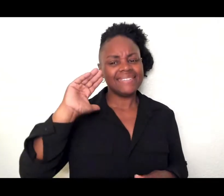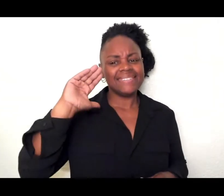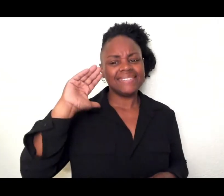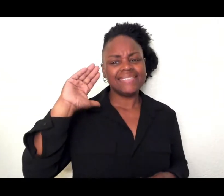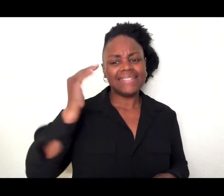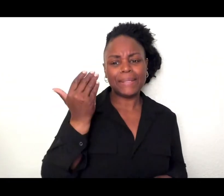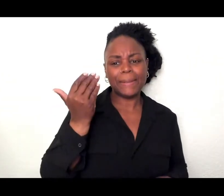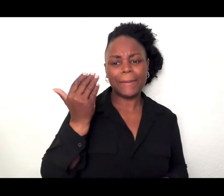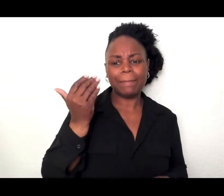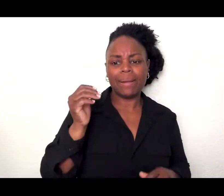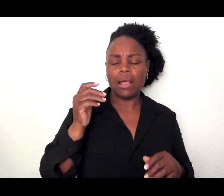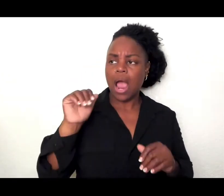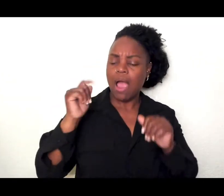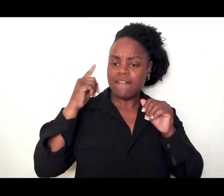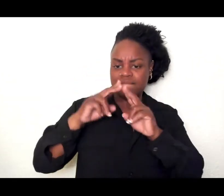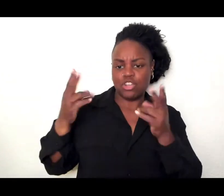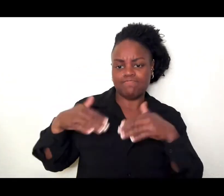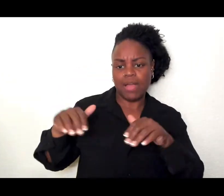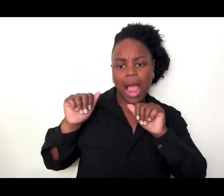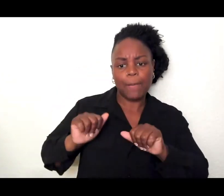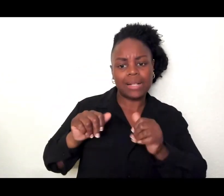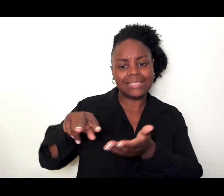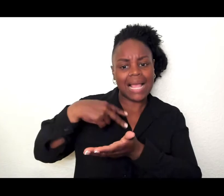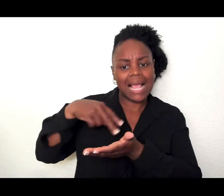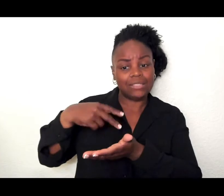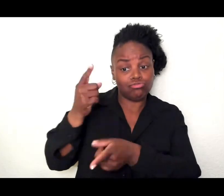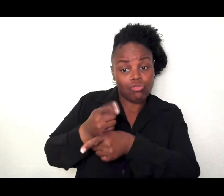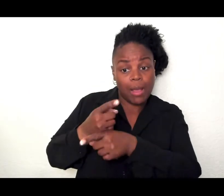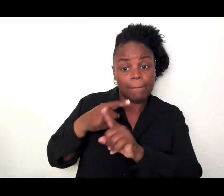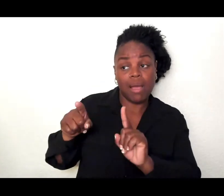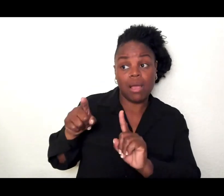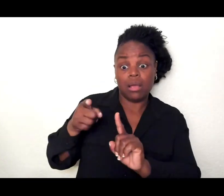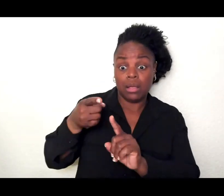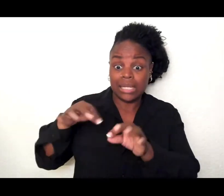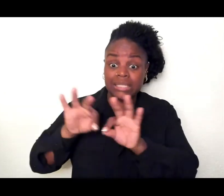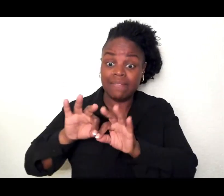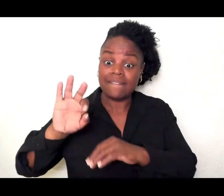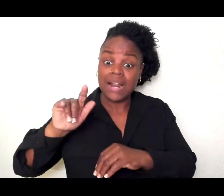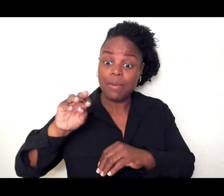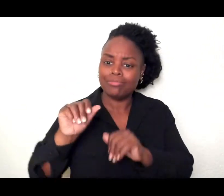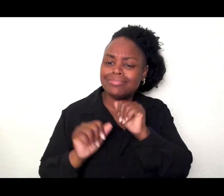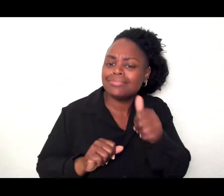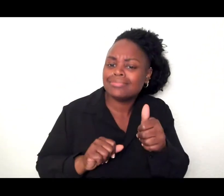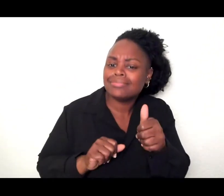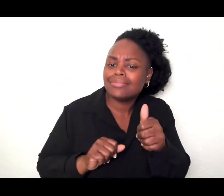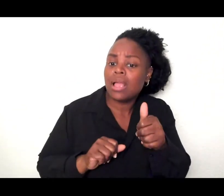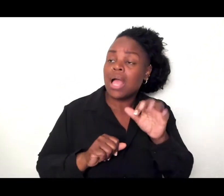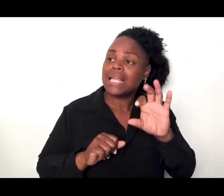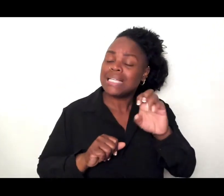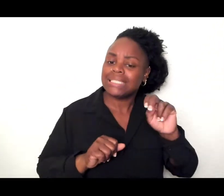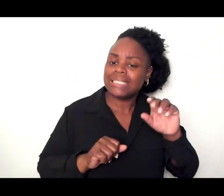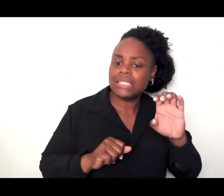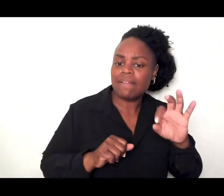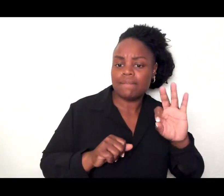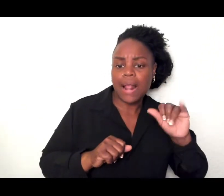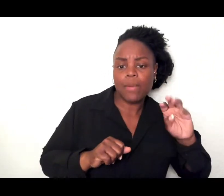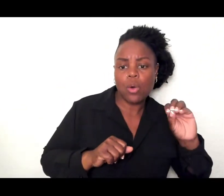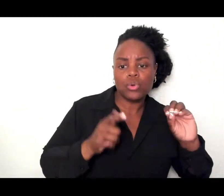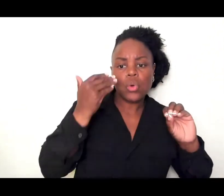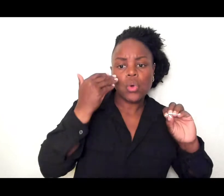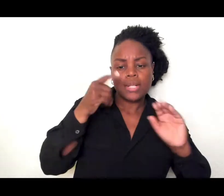is seen as a very able-bodied dance, right? That is not the essence of flamenco. The essence of